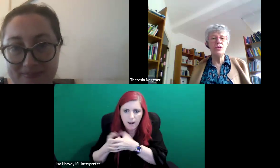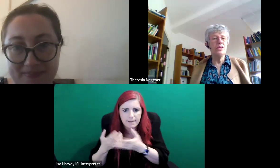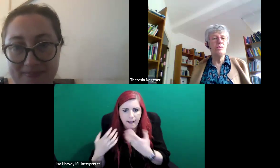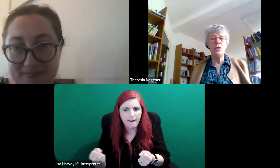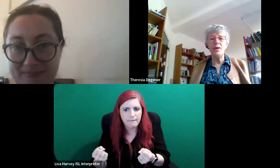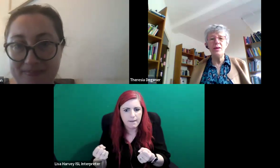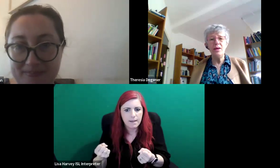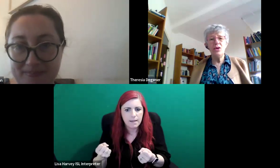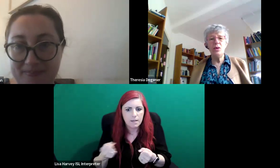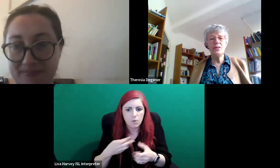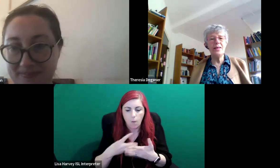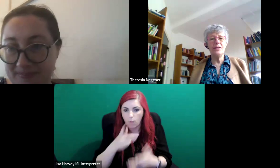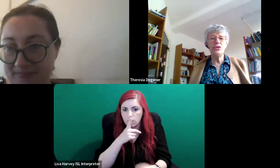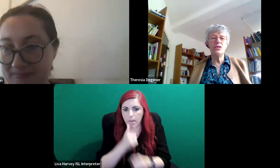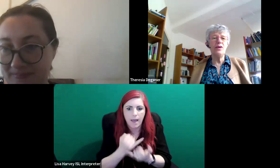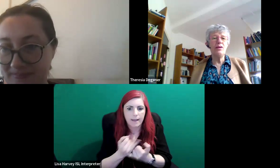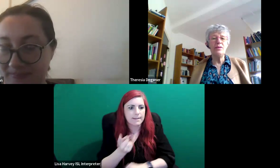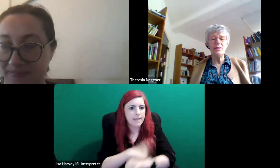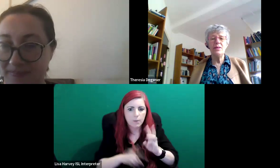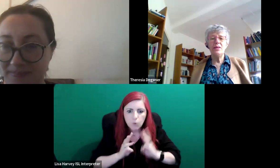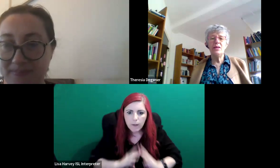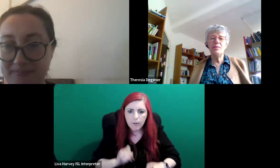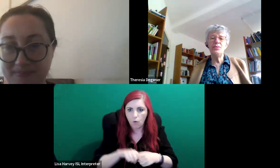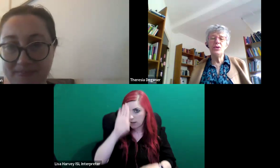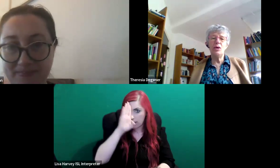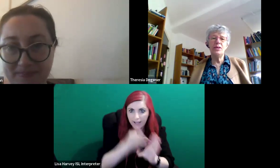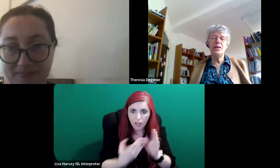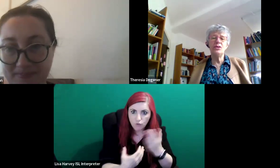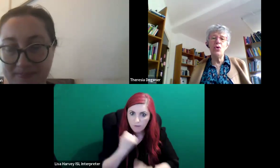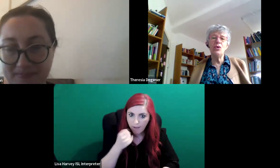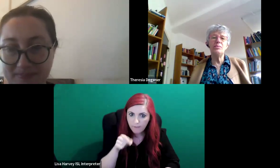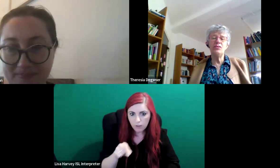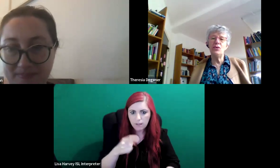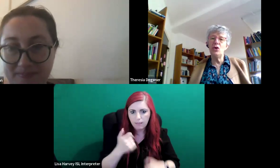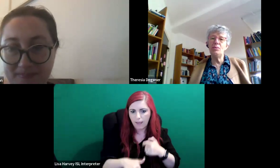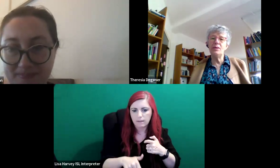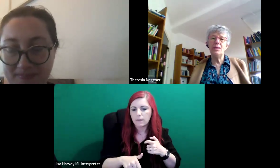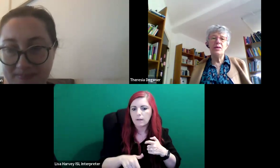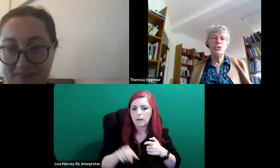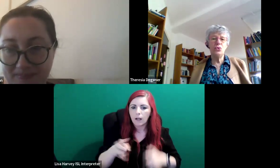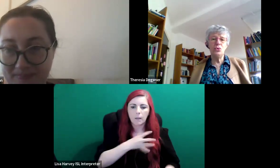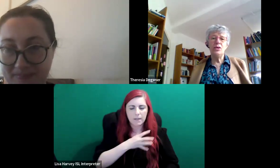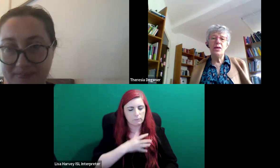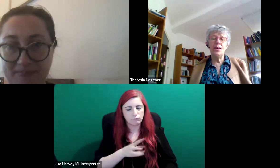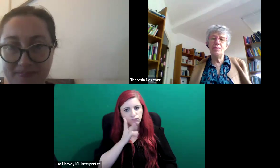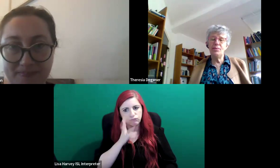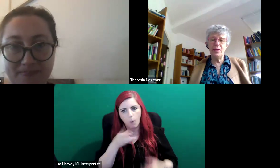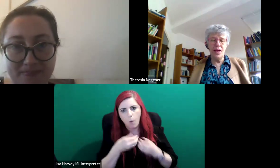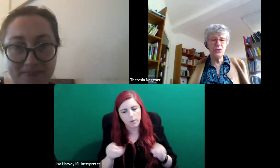it comes to disabled women or psychiatric survivors, the committee has always been very open